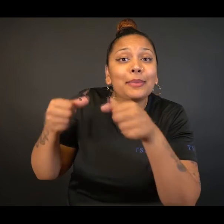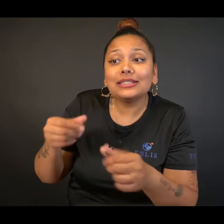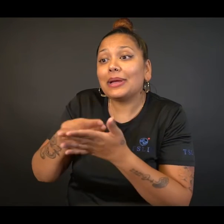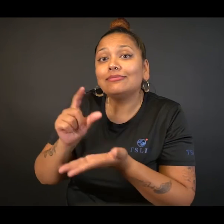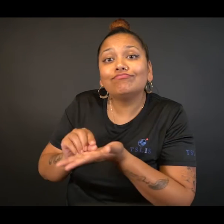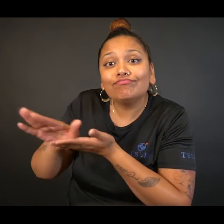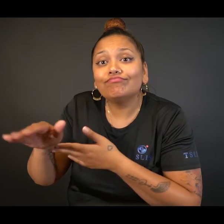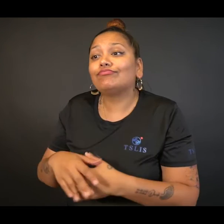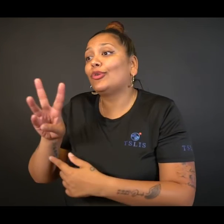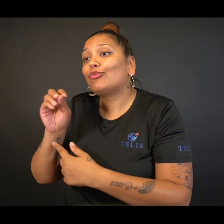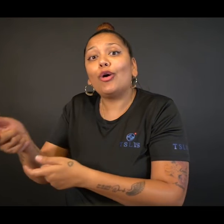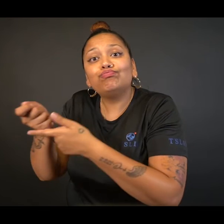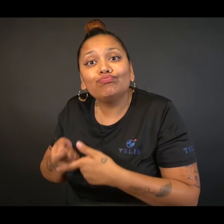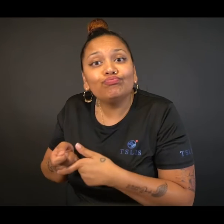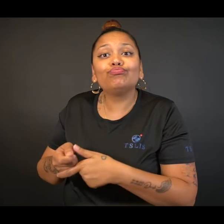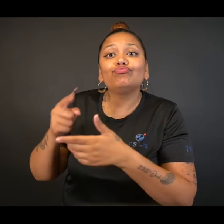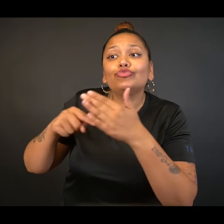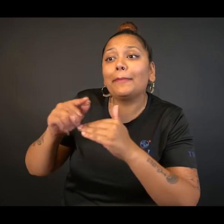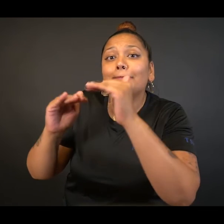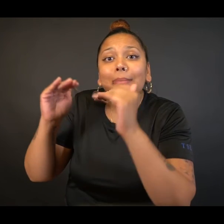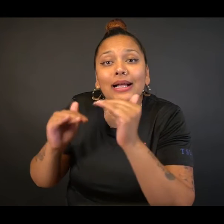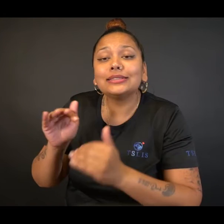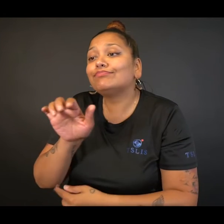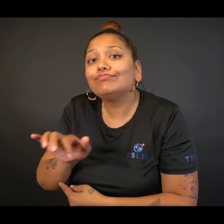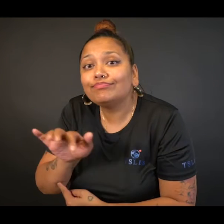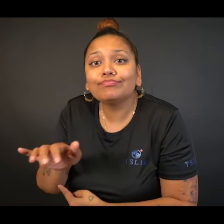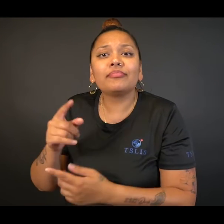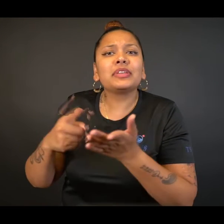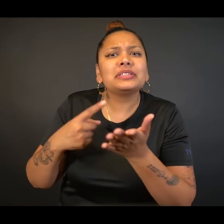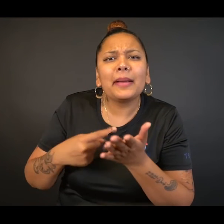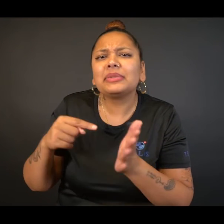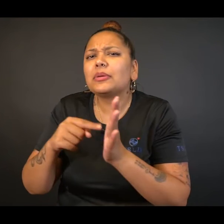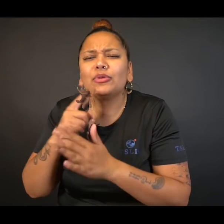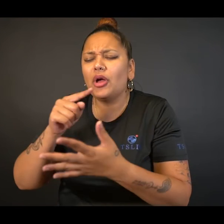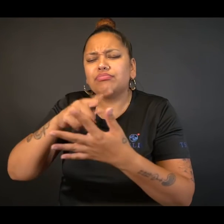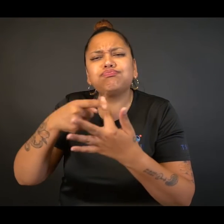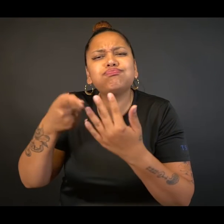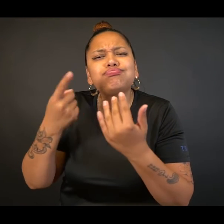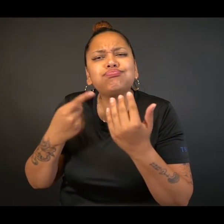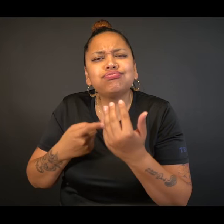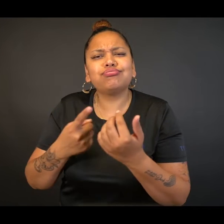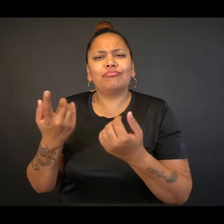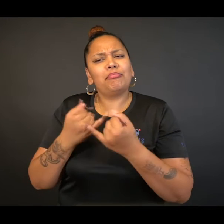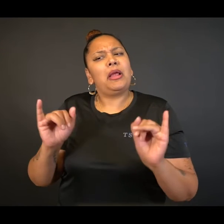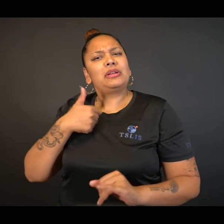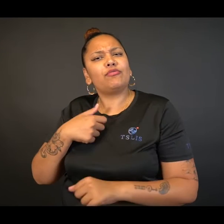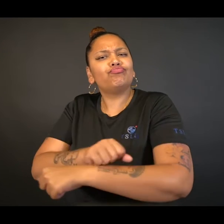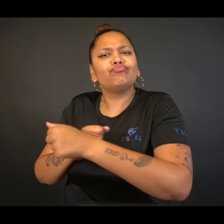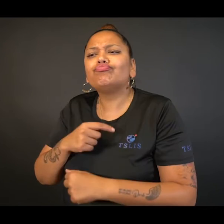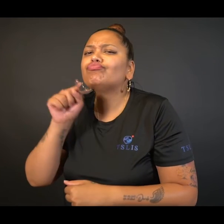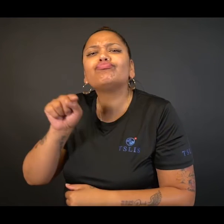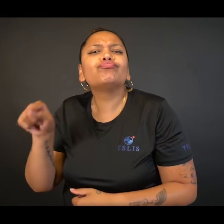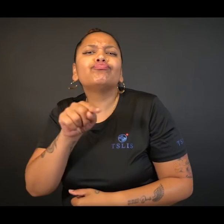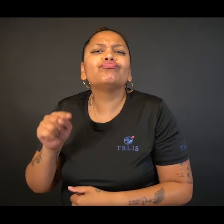was, with the machines. I knew what buttons to touch for whether I was doing a deposit, a withdrawal,